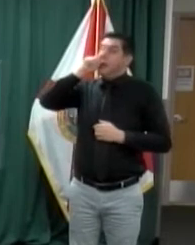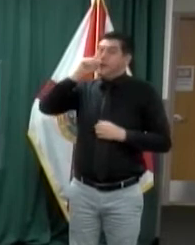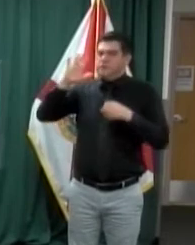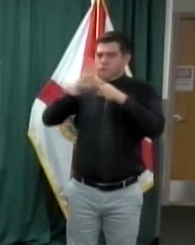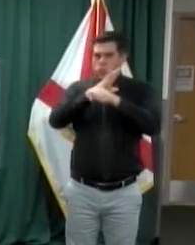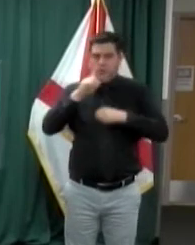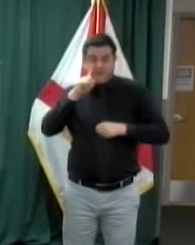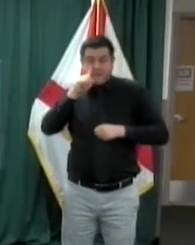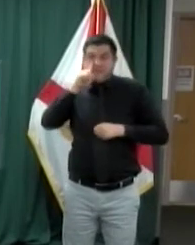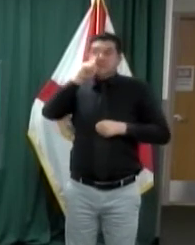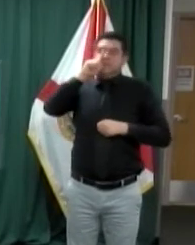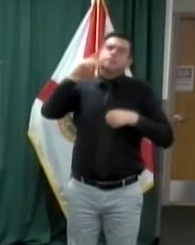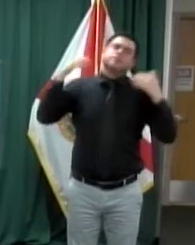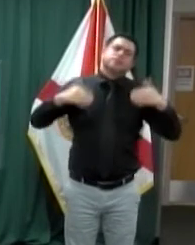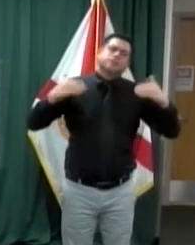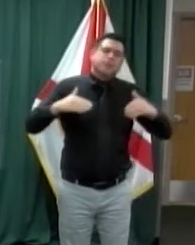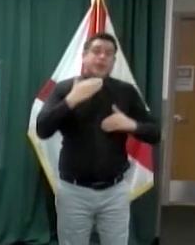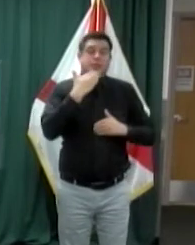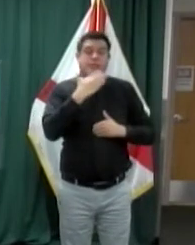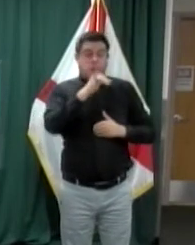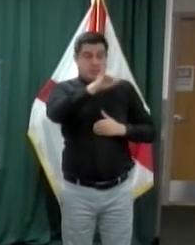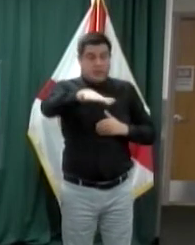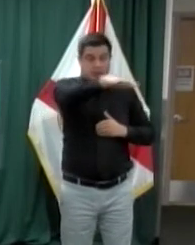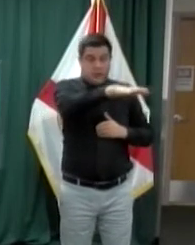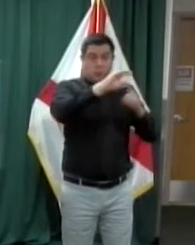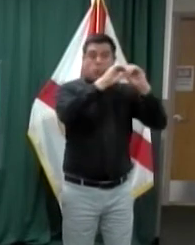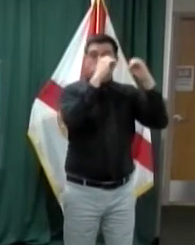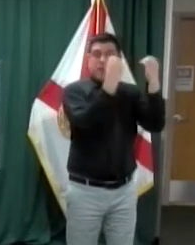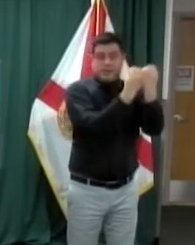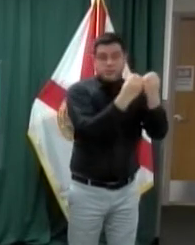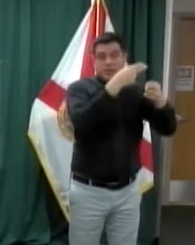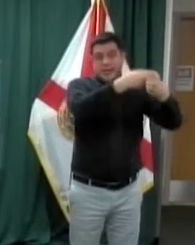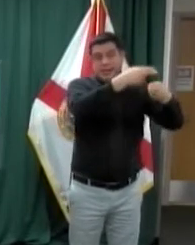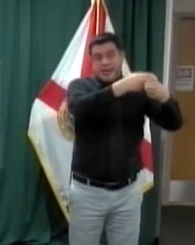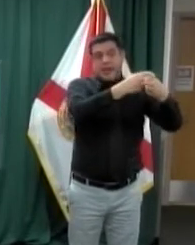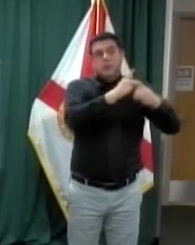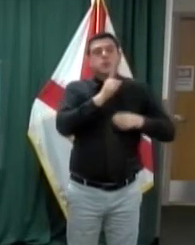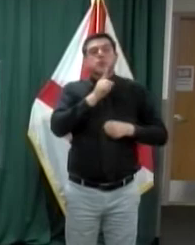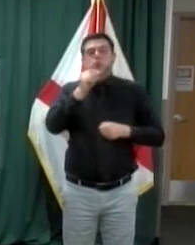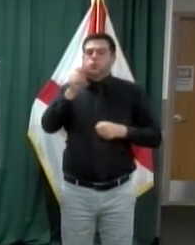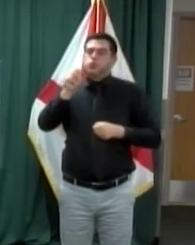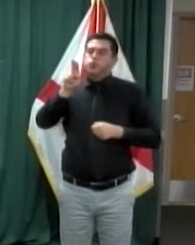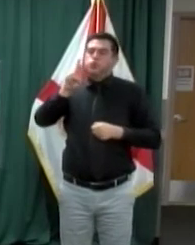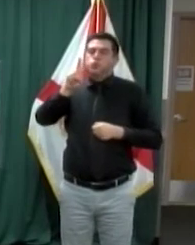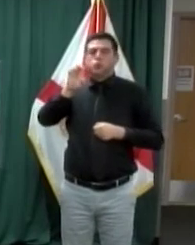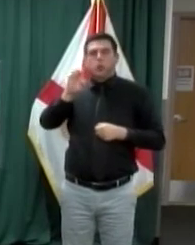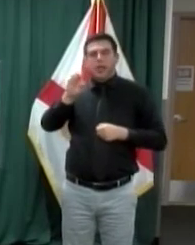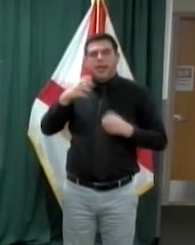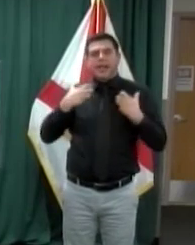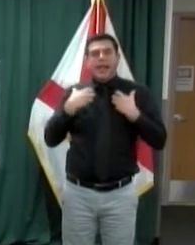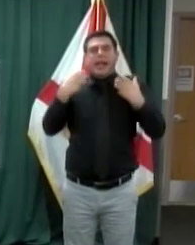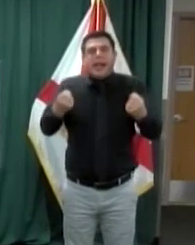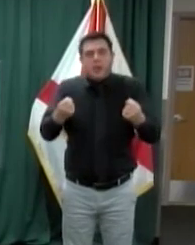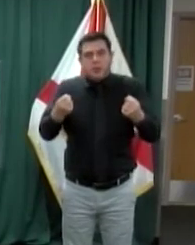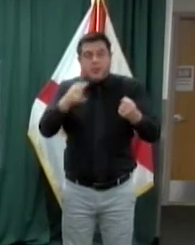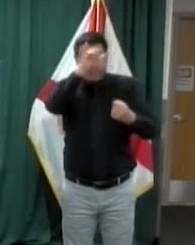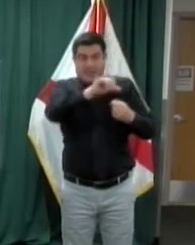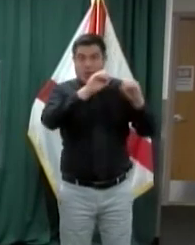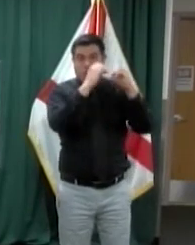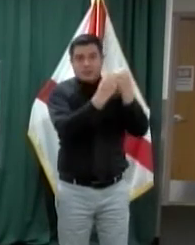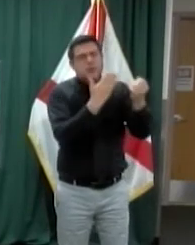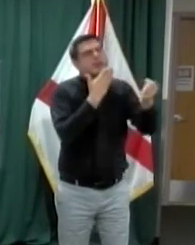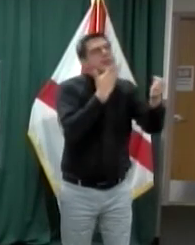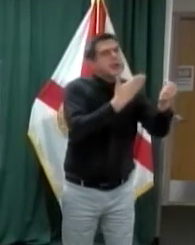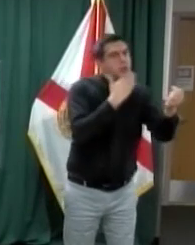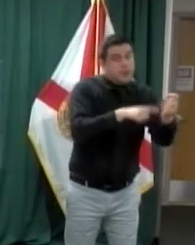out there, as well as the Florida Department of Health, which has been helping with the logistics, as well as the Emergency Management Office, to make sure that